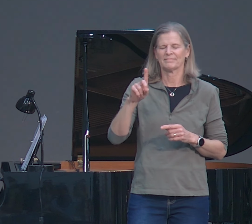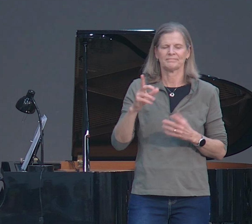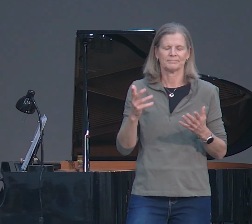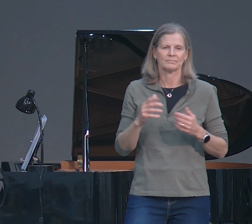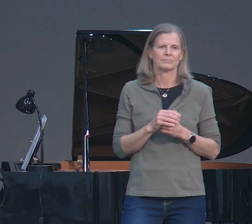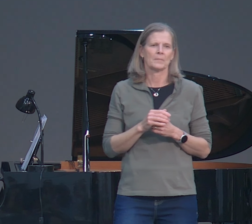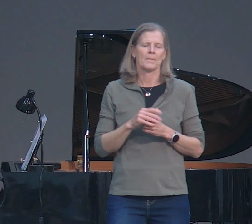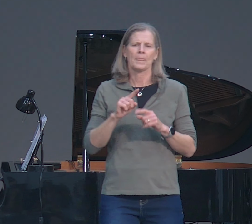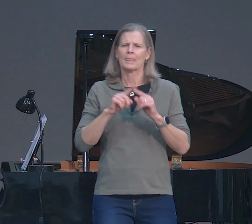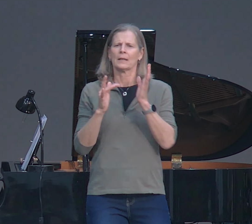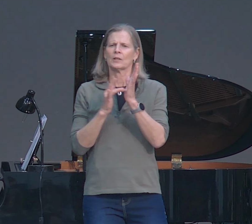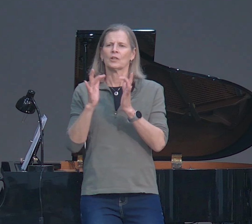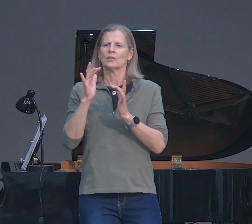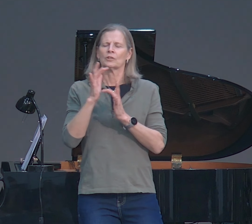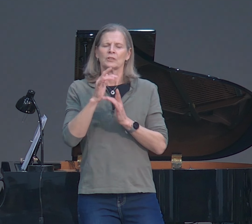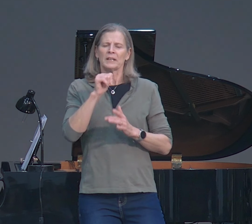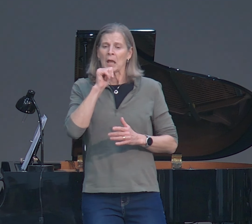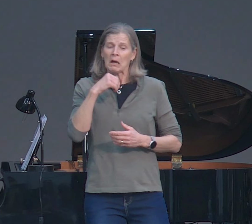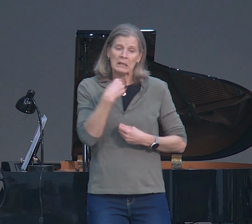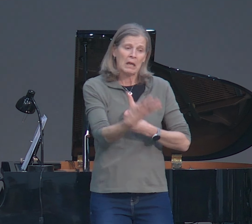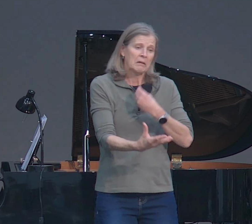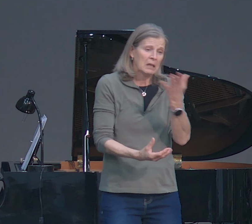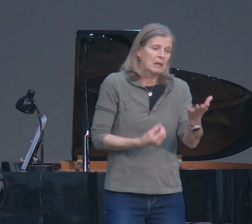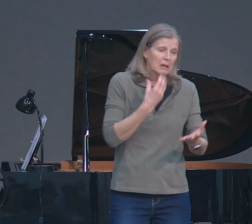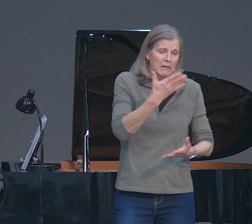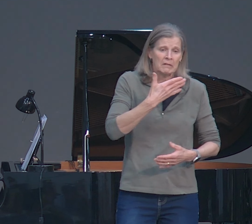But Jesus doesn't just give grim news and then leave them.